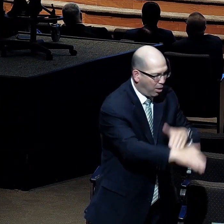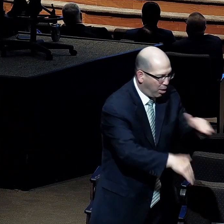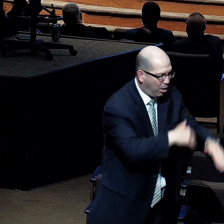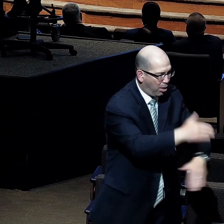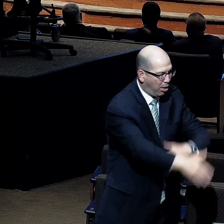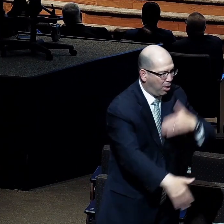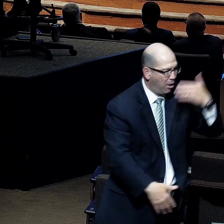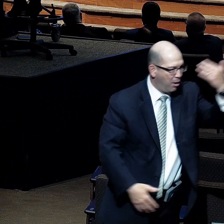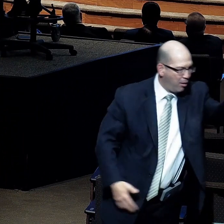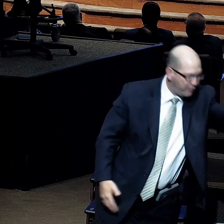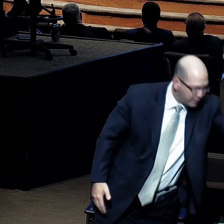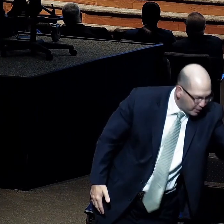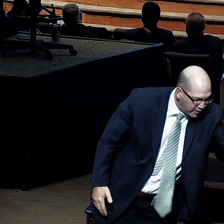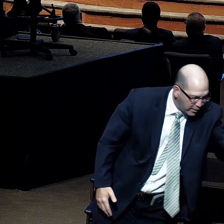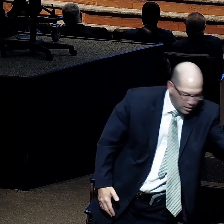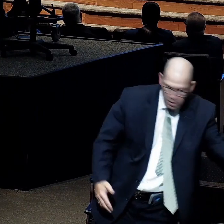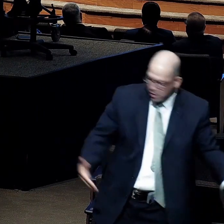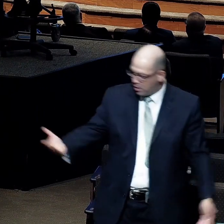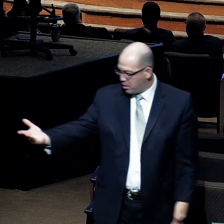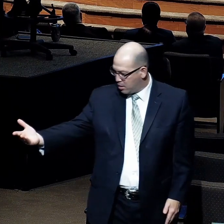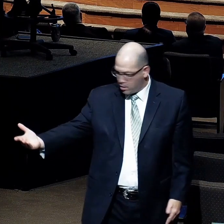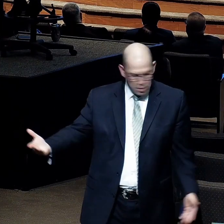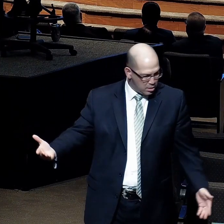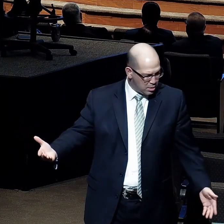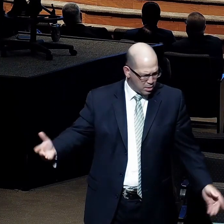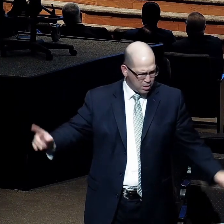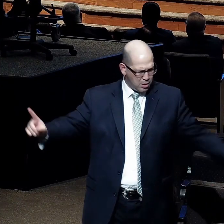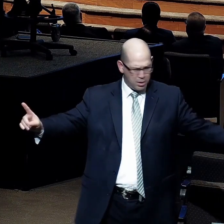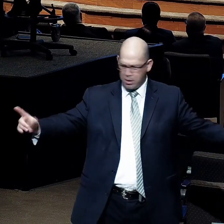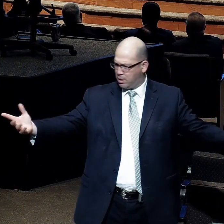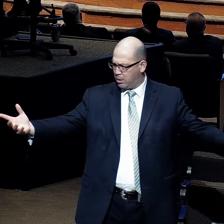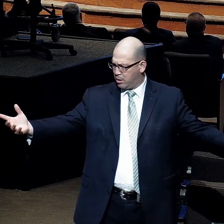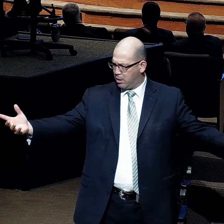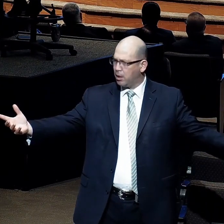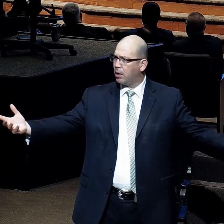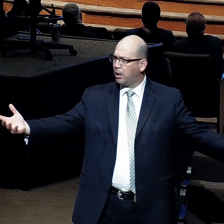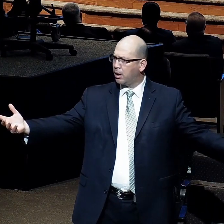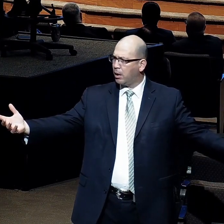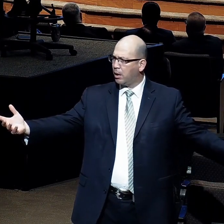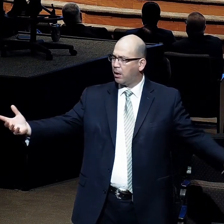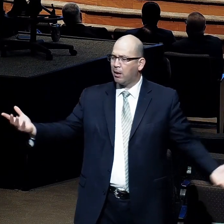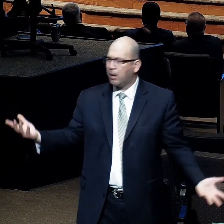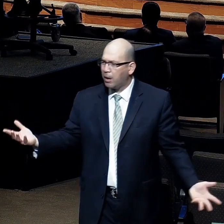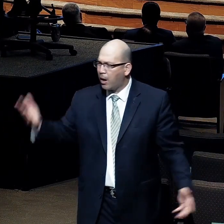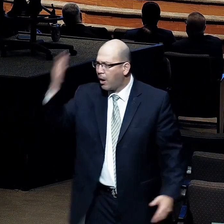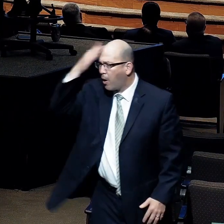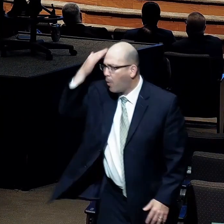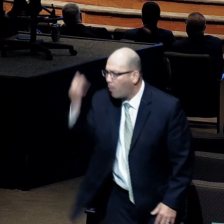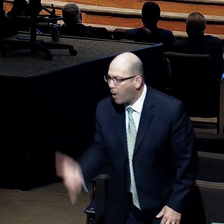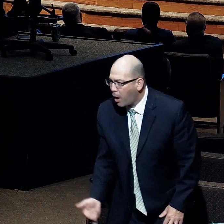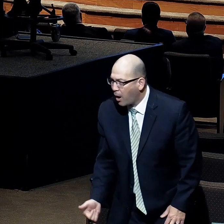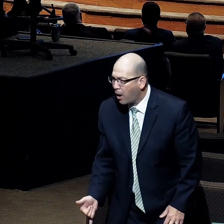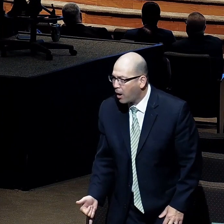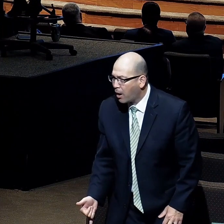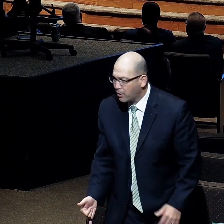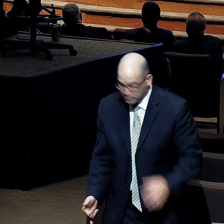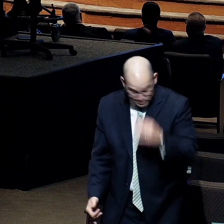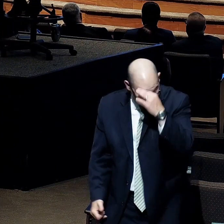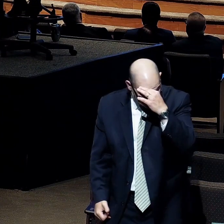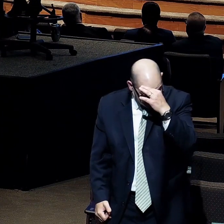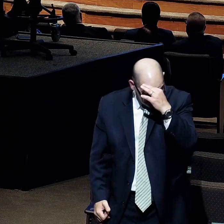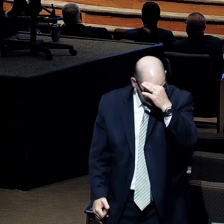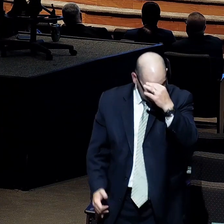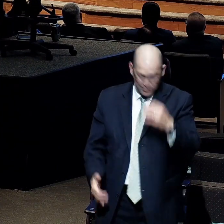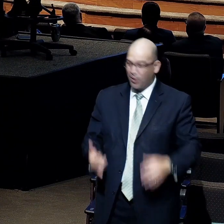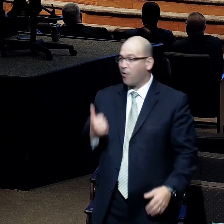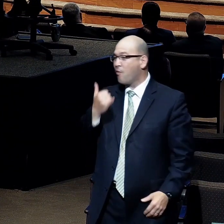head, what in the world happened? In my head the whole time, I was thinking, man, I'm going that way, I'm living my life for Christ. As a young adult, I'm going to do